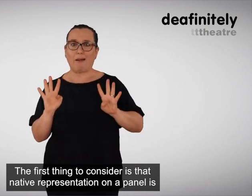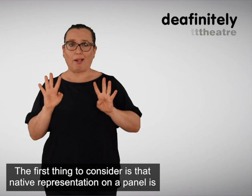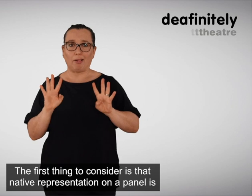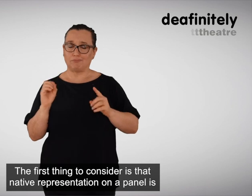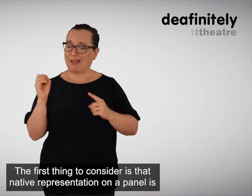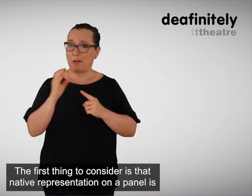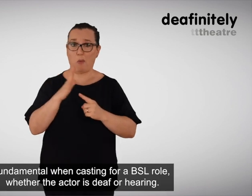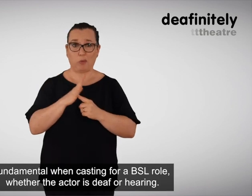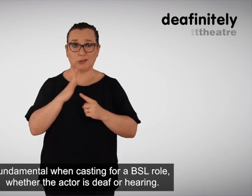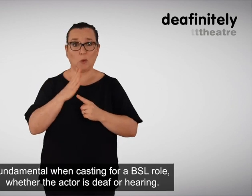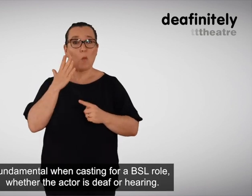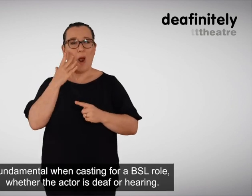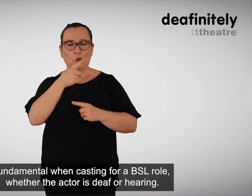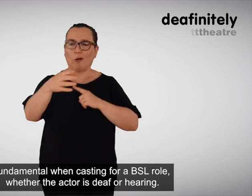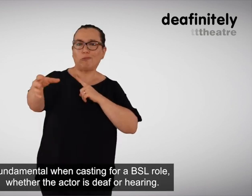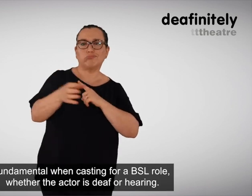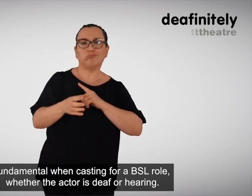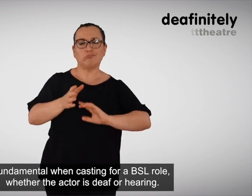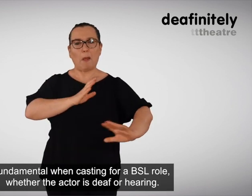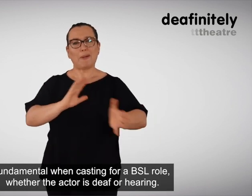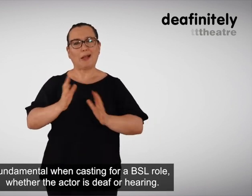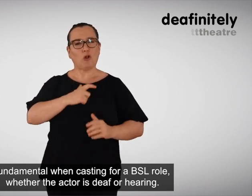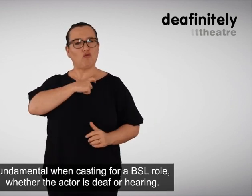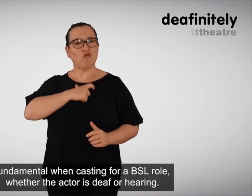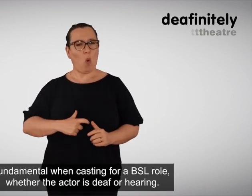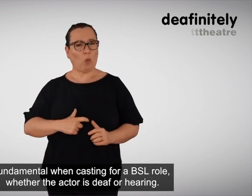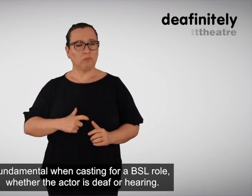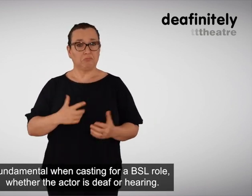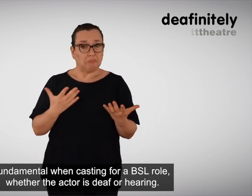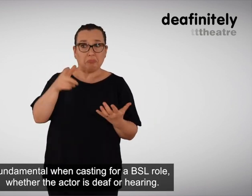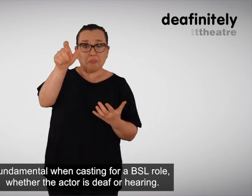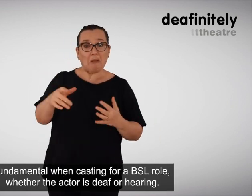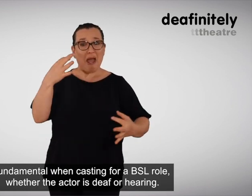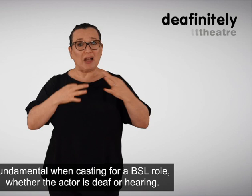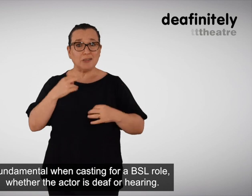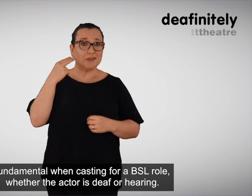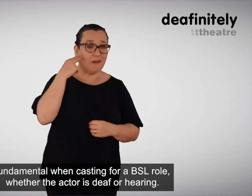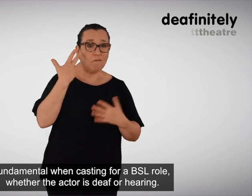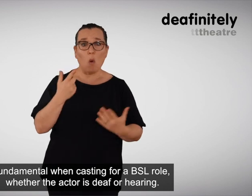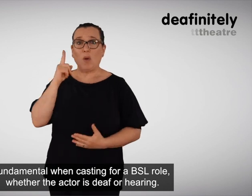is fundamental when casting for a BSL role, whether the actor is deaf or hearing.